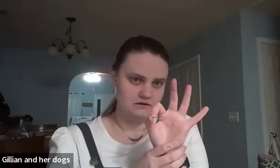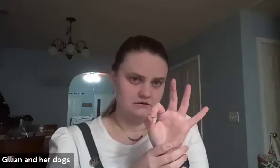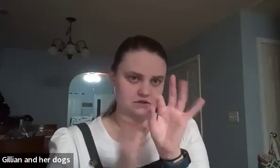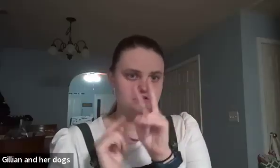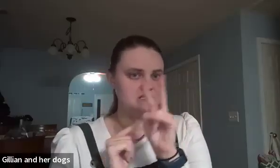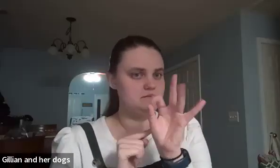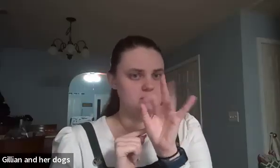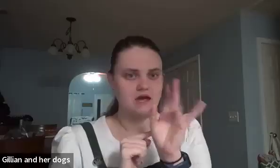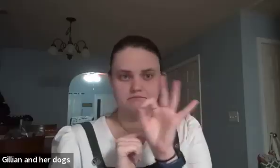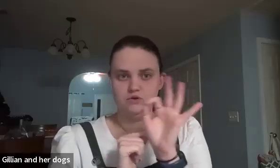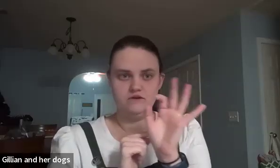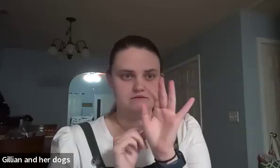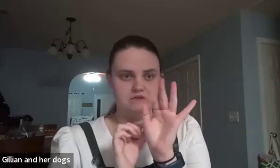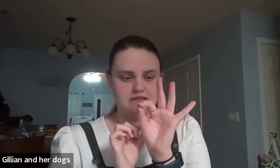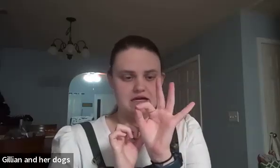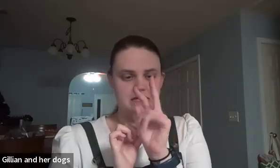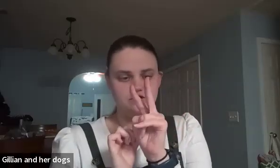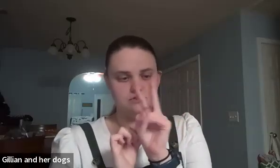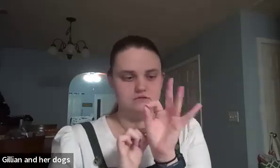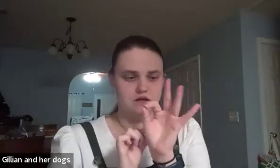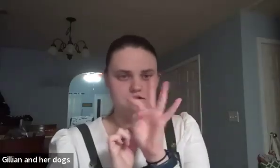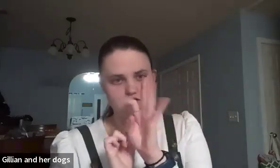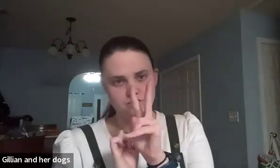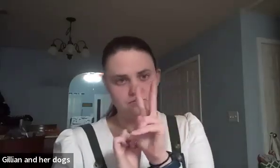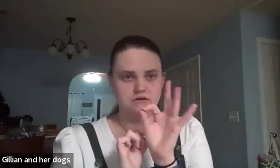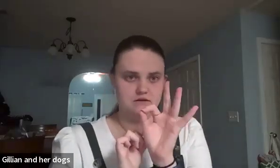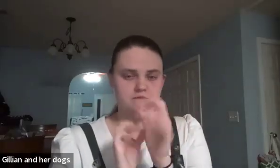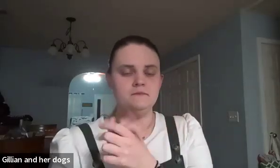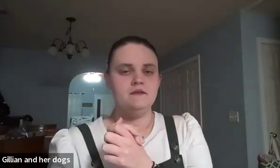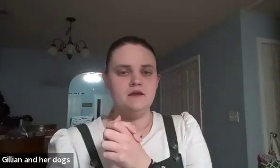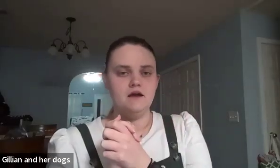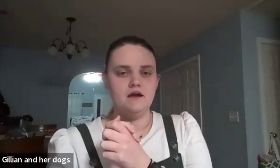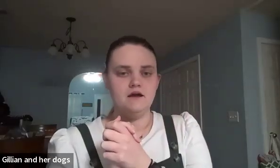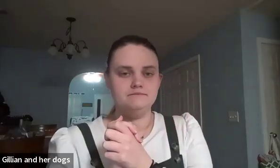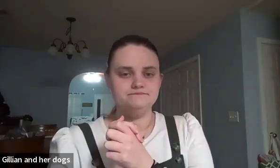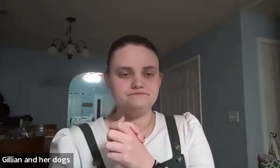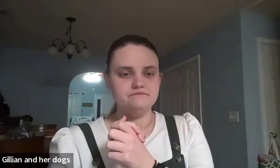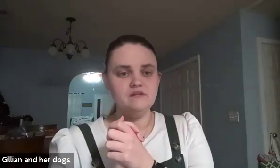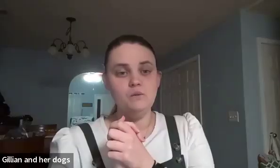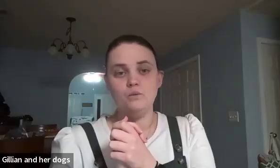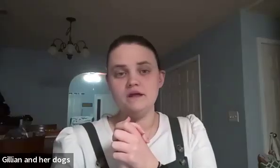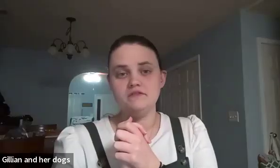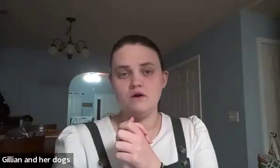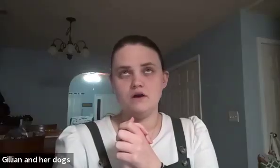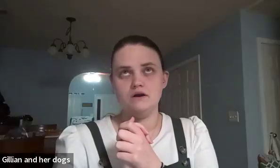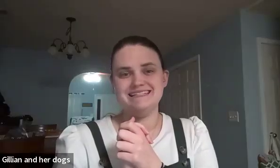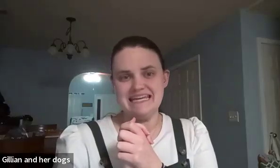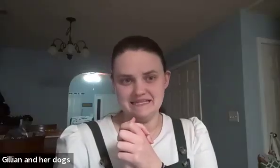29. You'll just keep doing that moving. That slide, 2, 9, 2, 9. Um, with our 10,